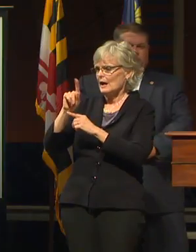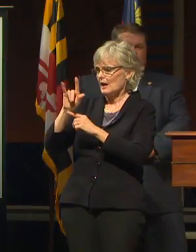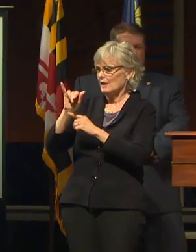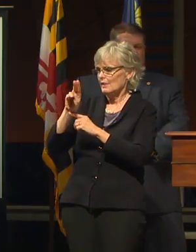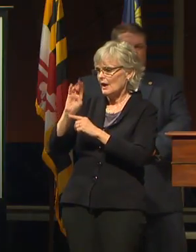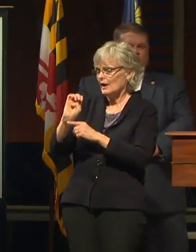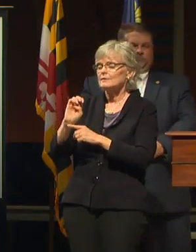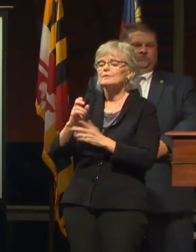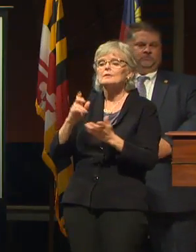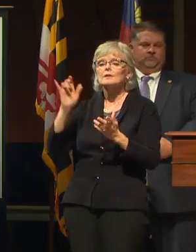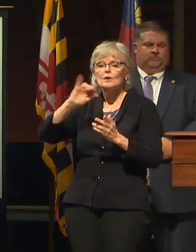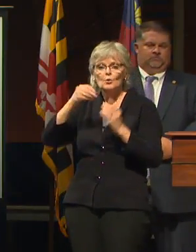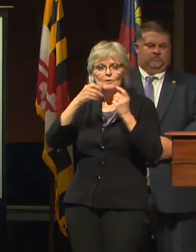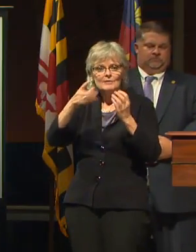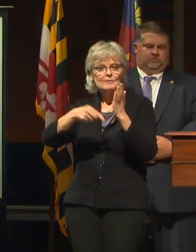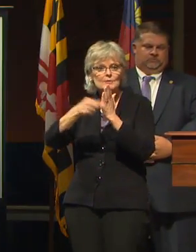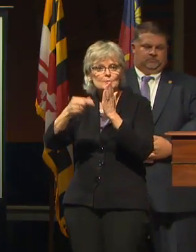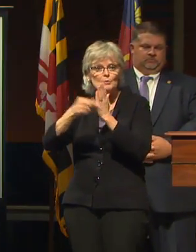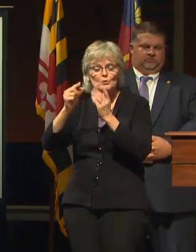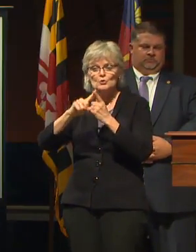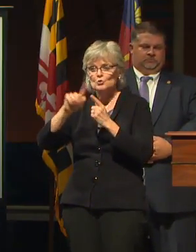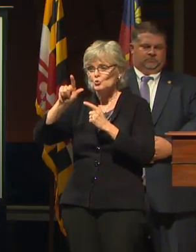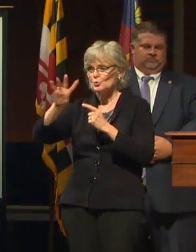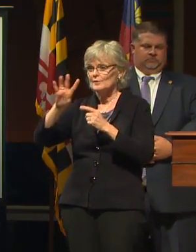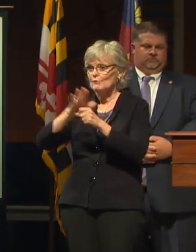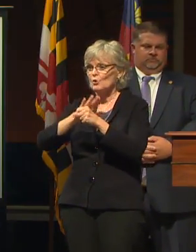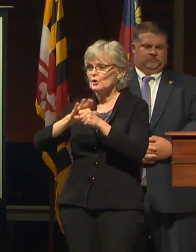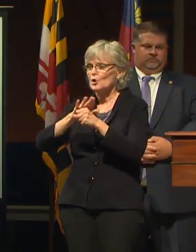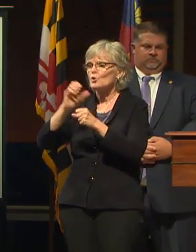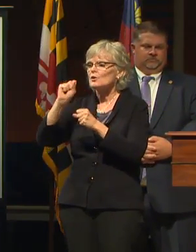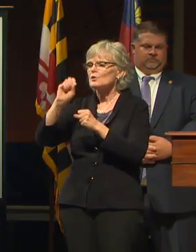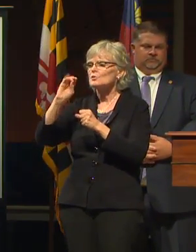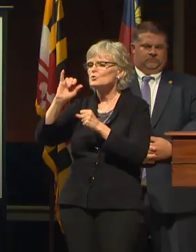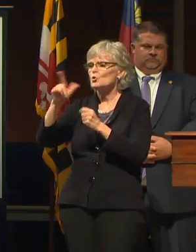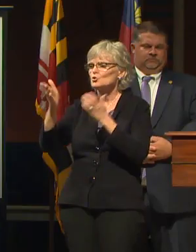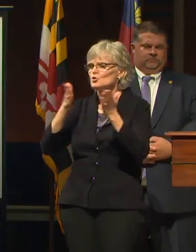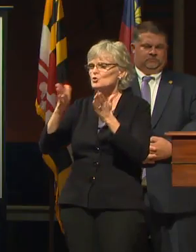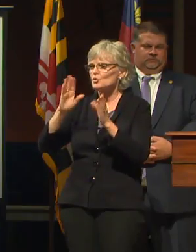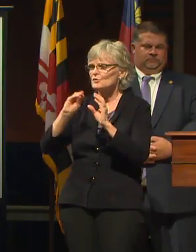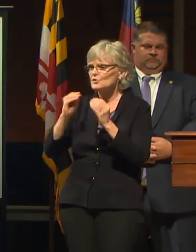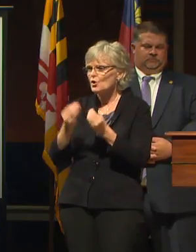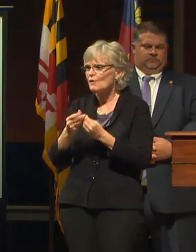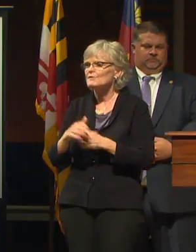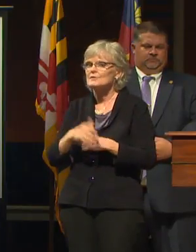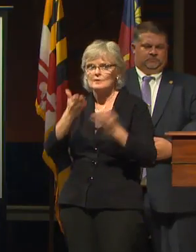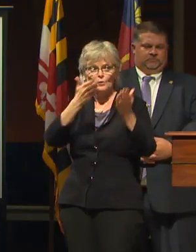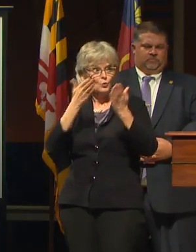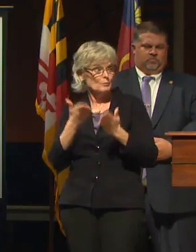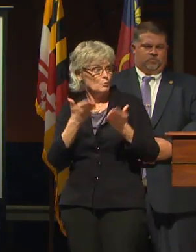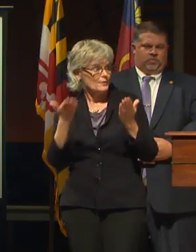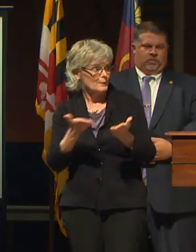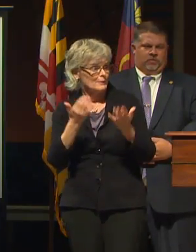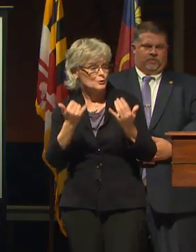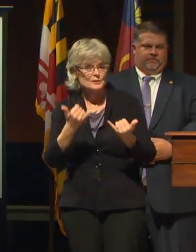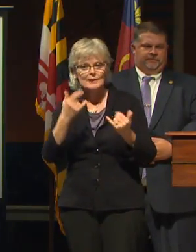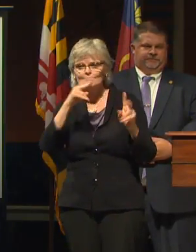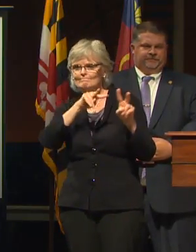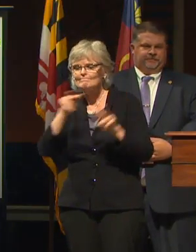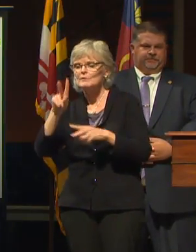created a brochure that we've given to all 24 local social service offices. We've brought that at the back today for you to take a look at the